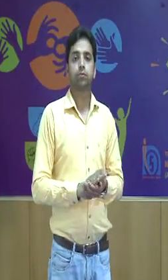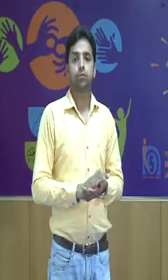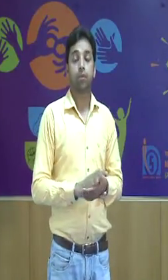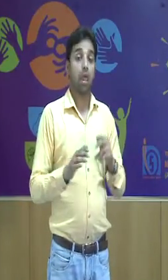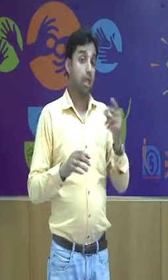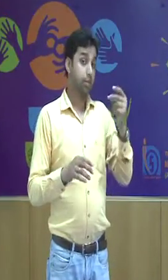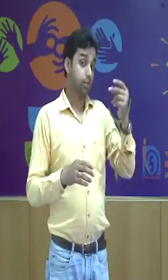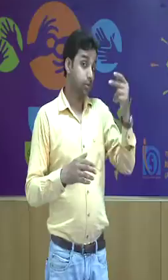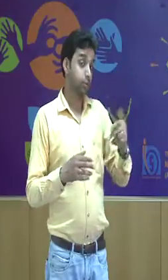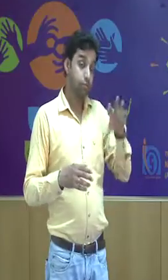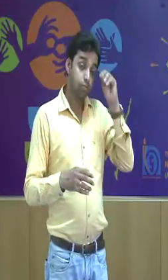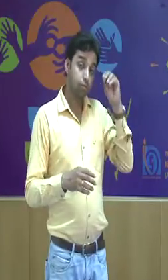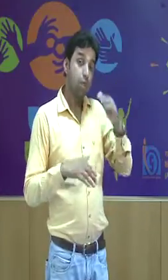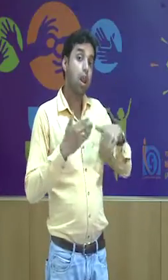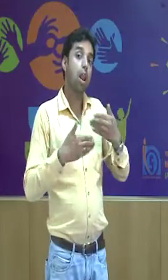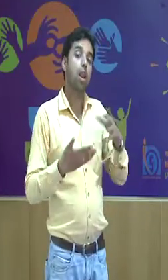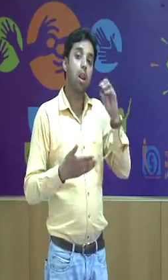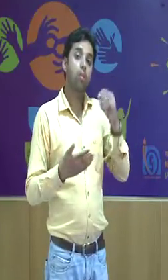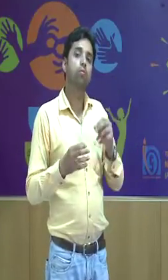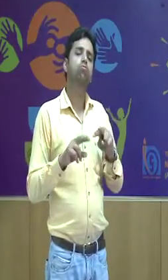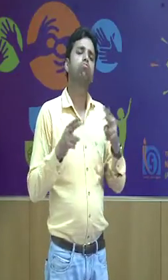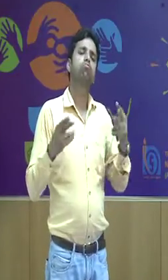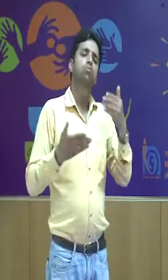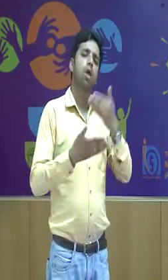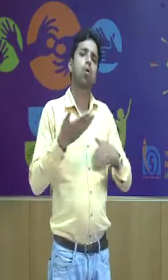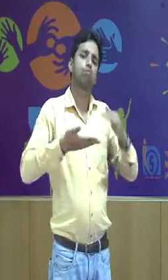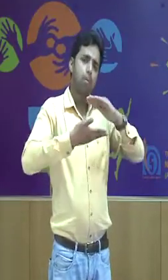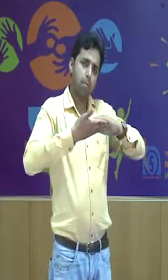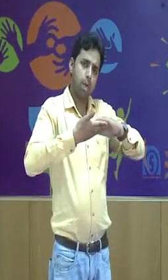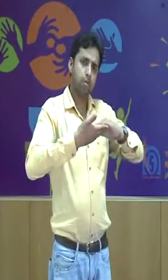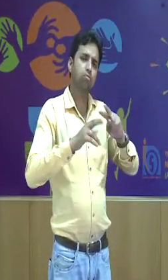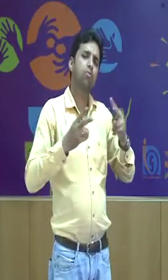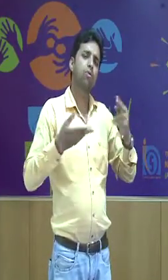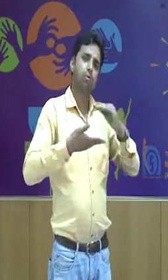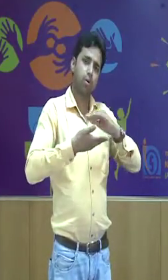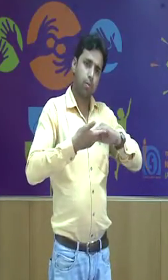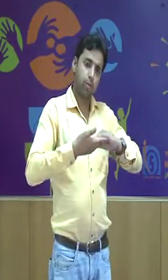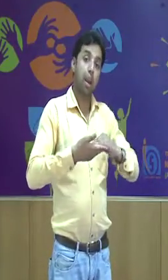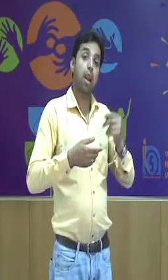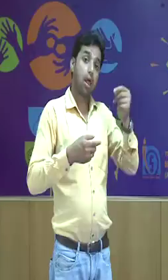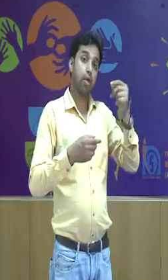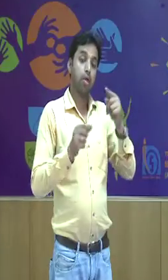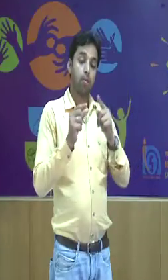Second, we also learnt about the various types of marriages like polygamy,